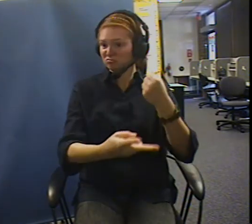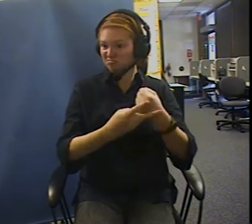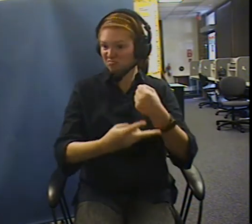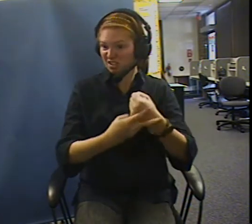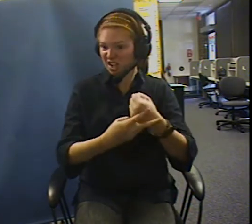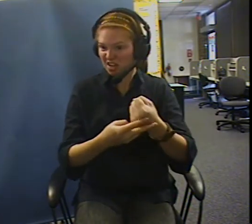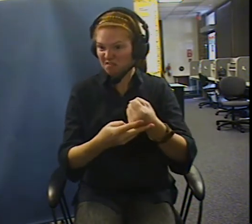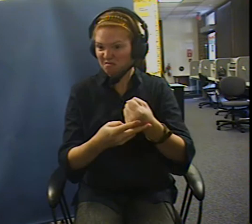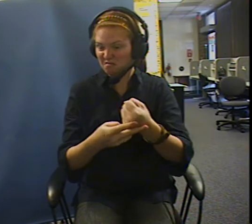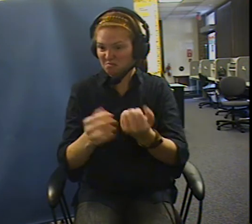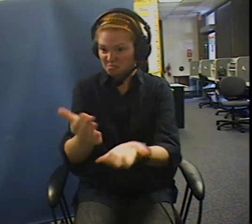the war ended,